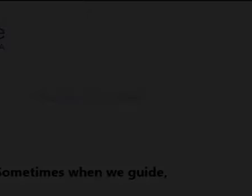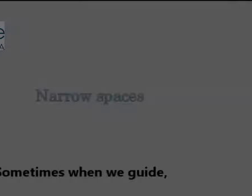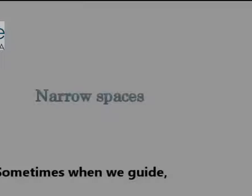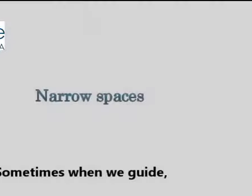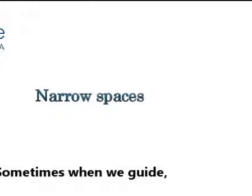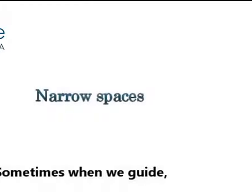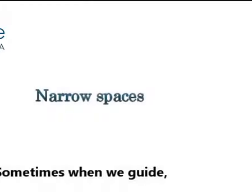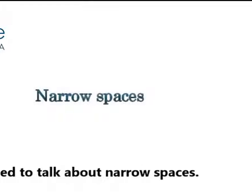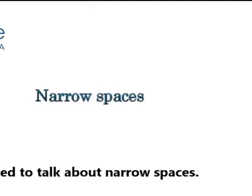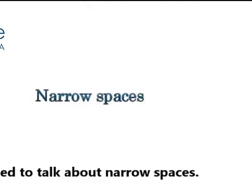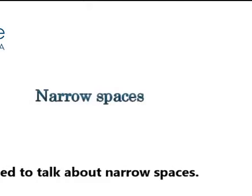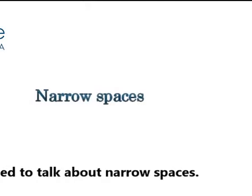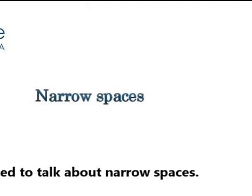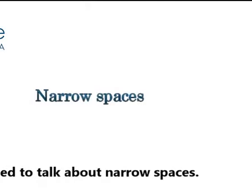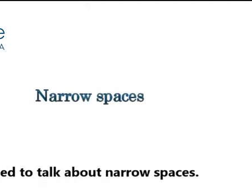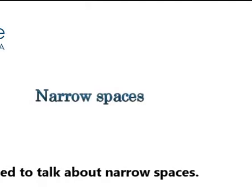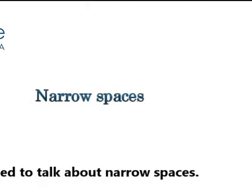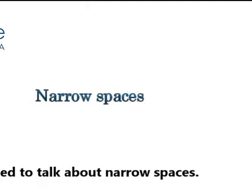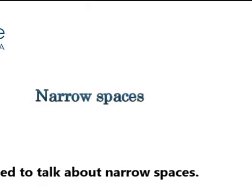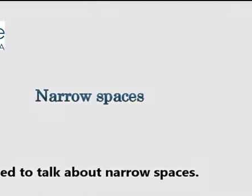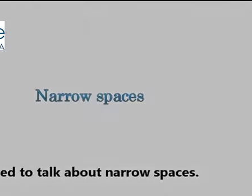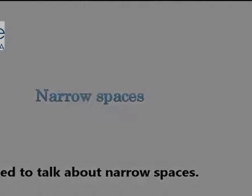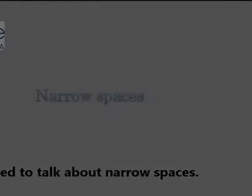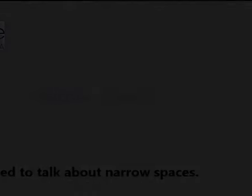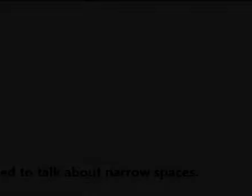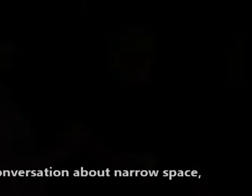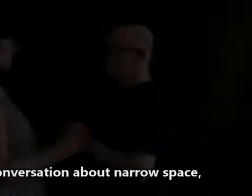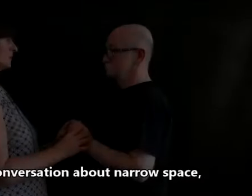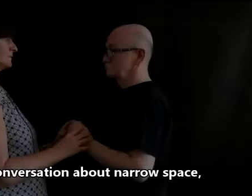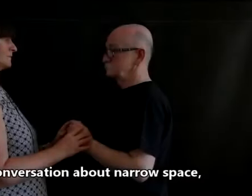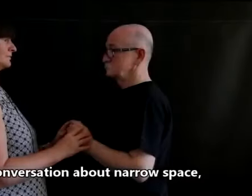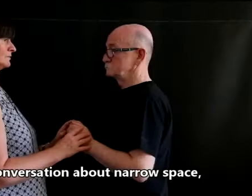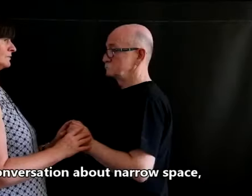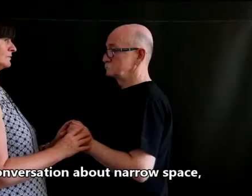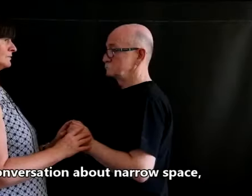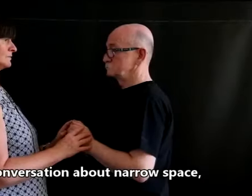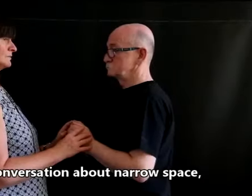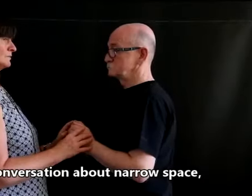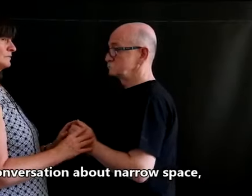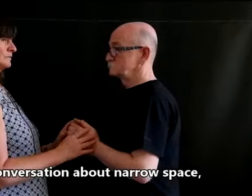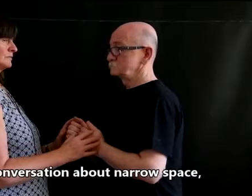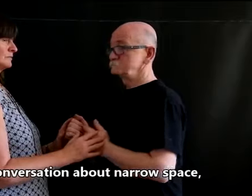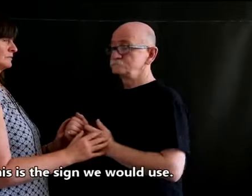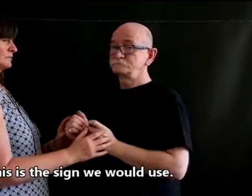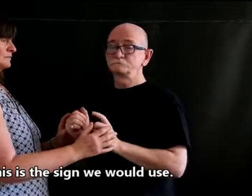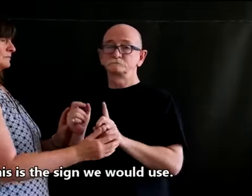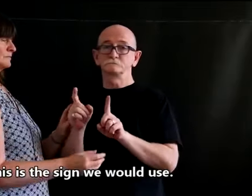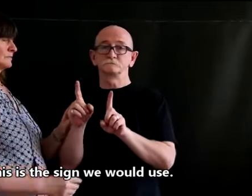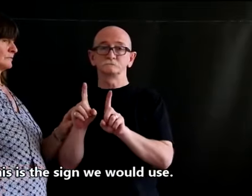Sometimes when we guide, we need to talk about narrow spaces. In a conversation about narrow space, this is the sign we